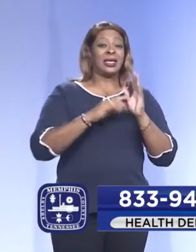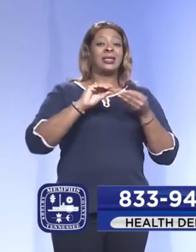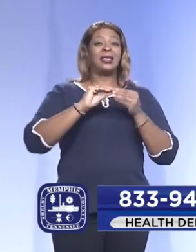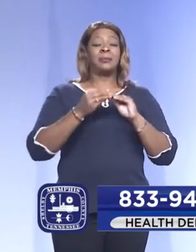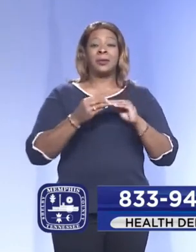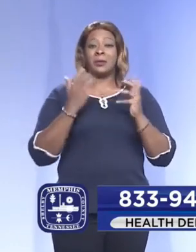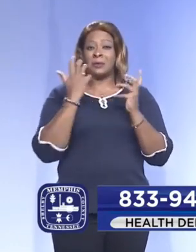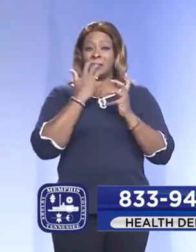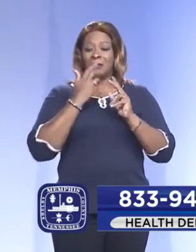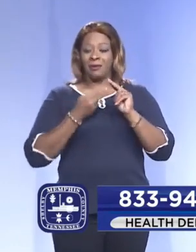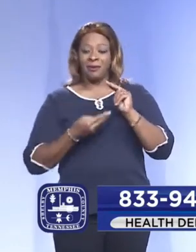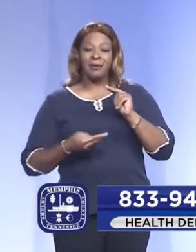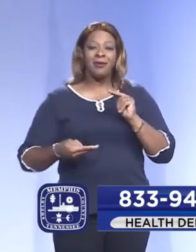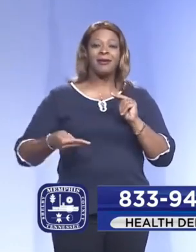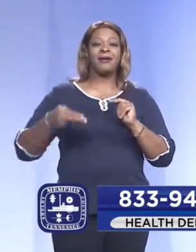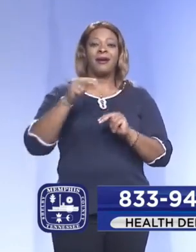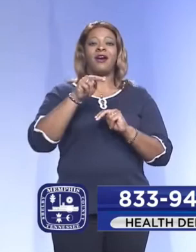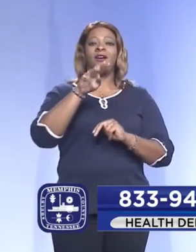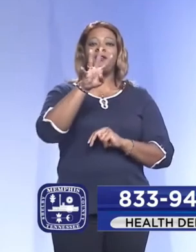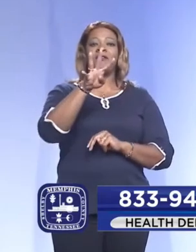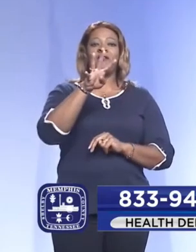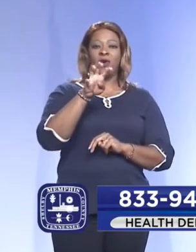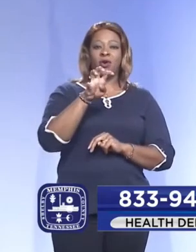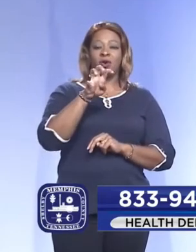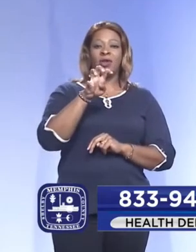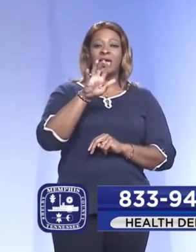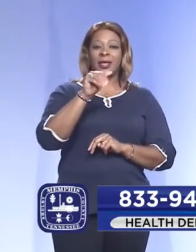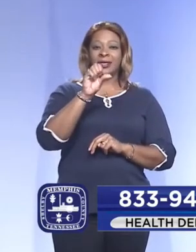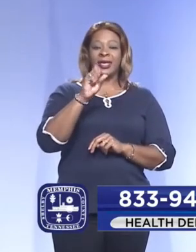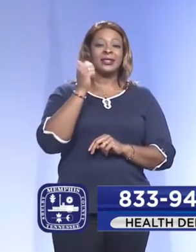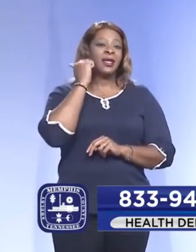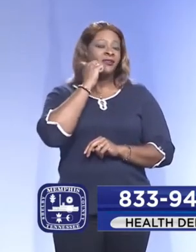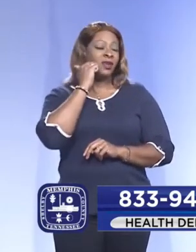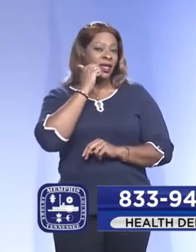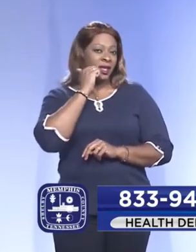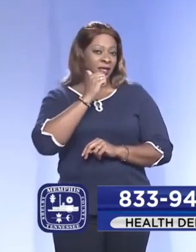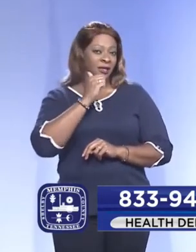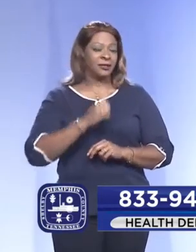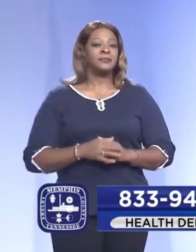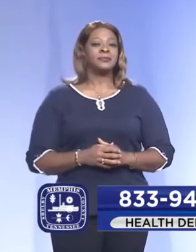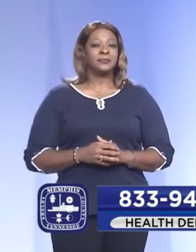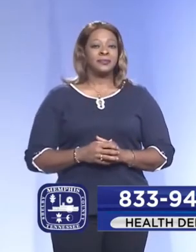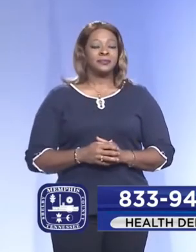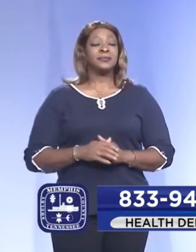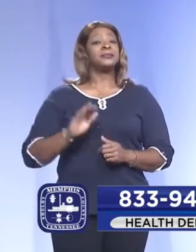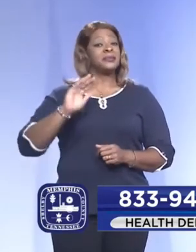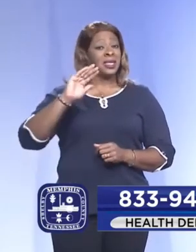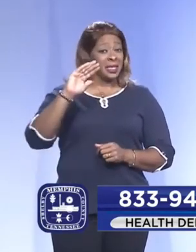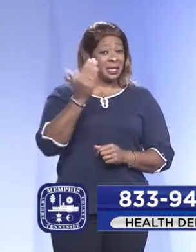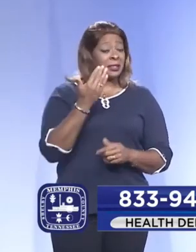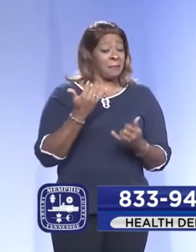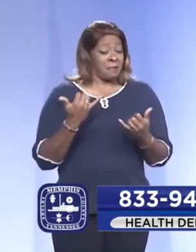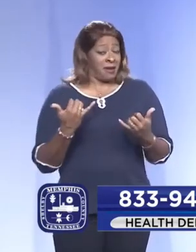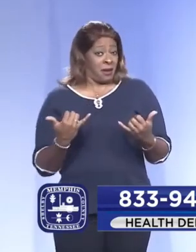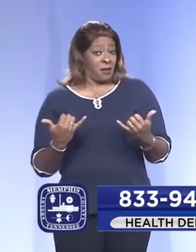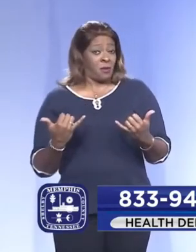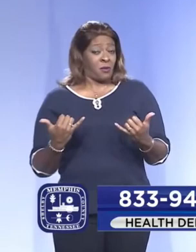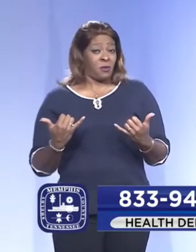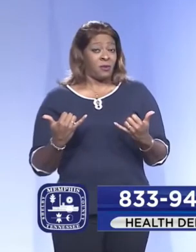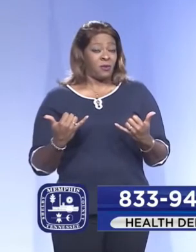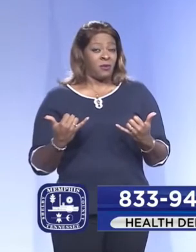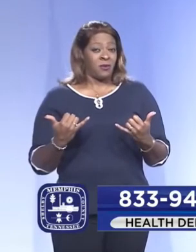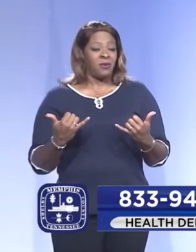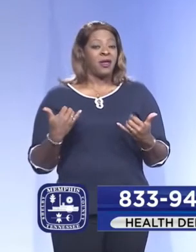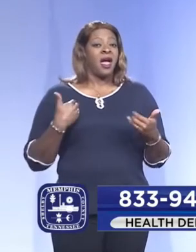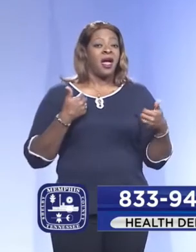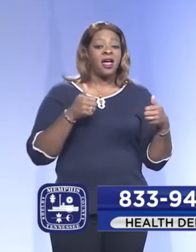as high as 400 cases per day. And so it appears that our